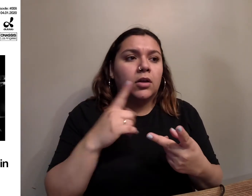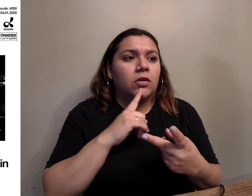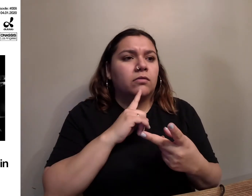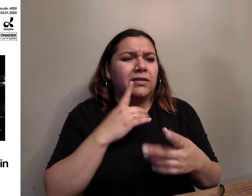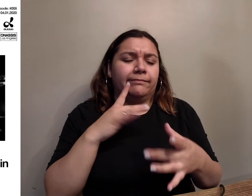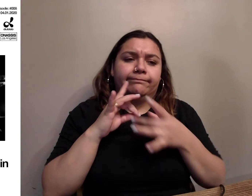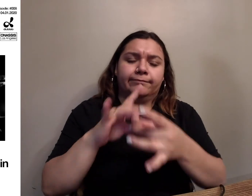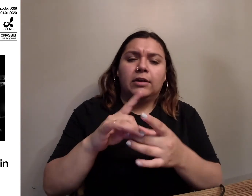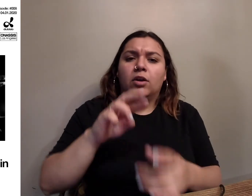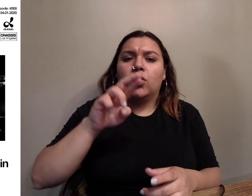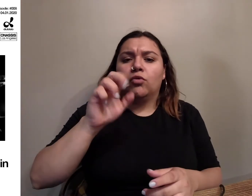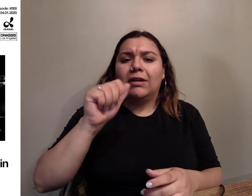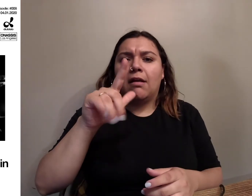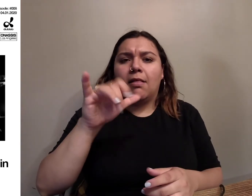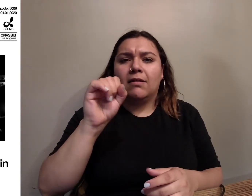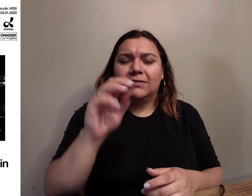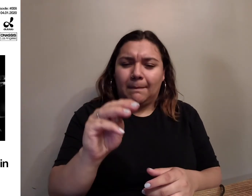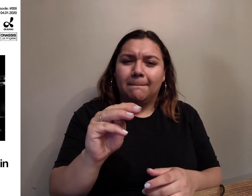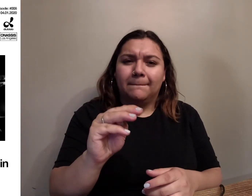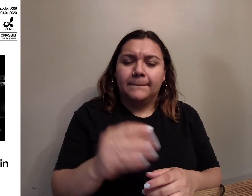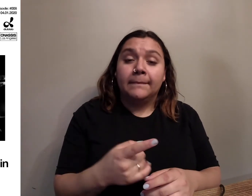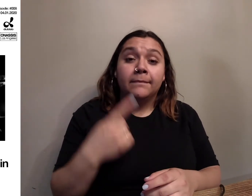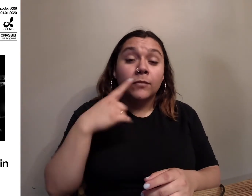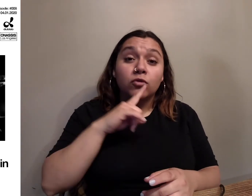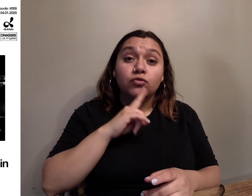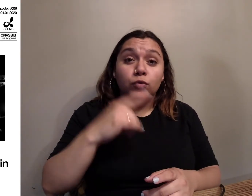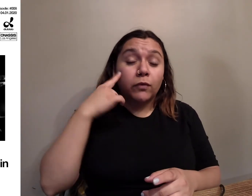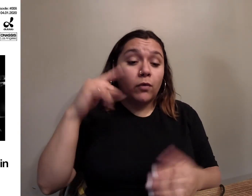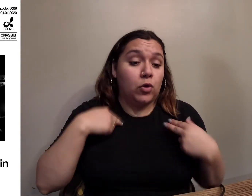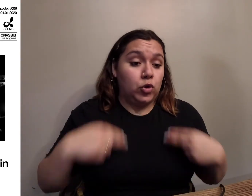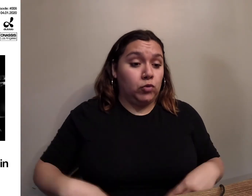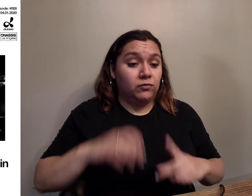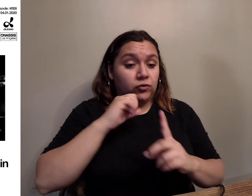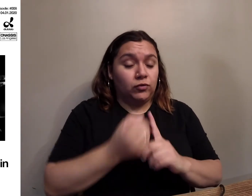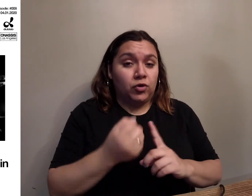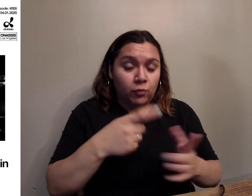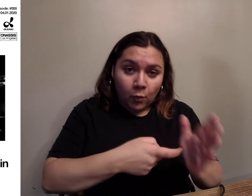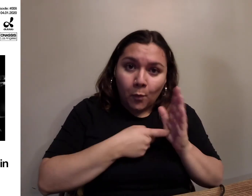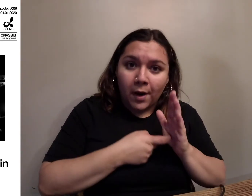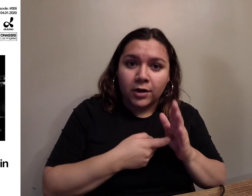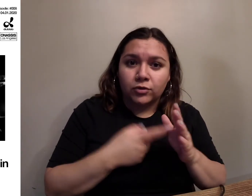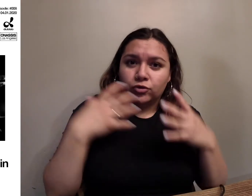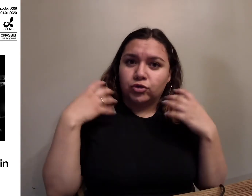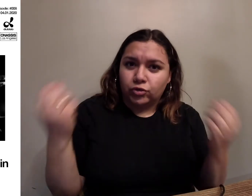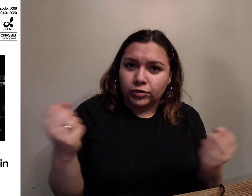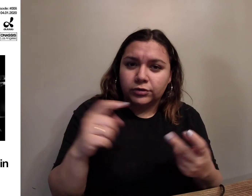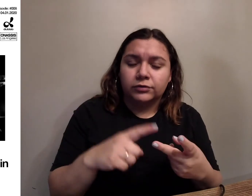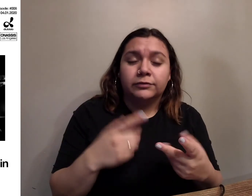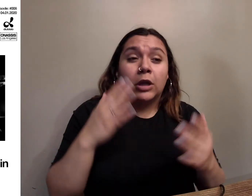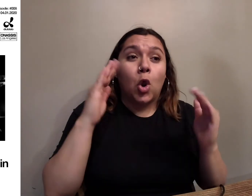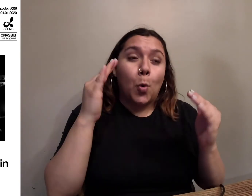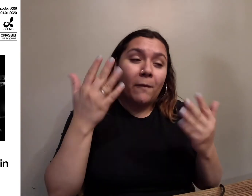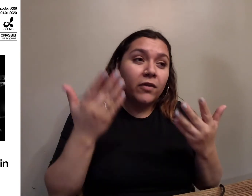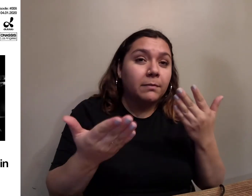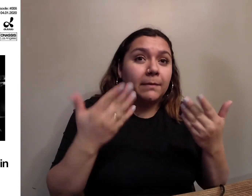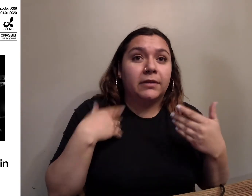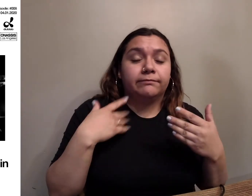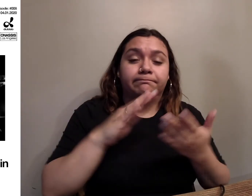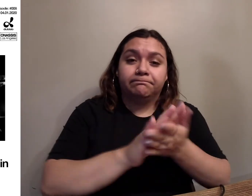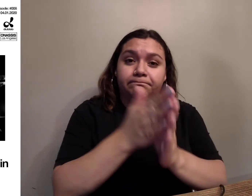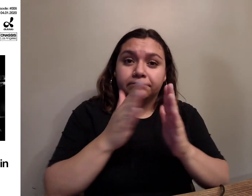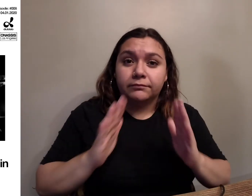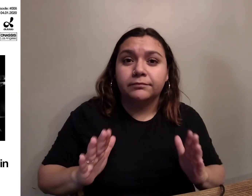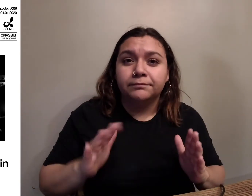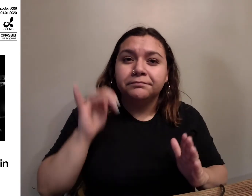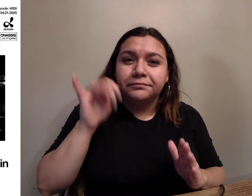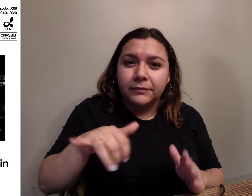realism, the truth of the human situation, which requires courage and hopefully some calm and some